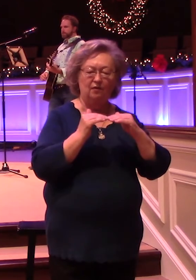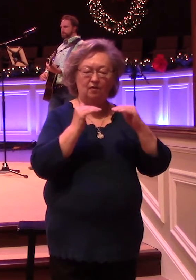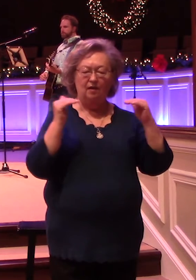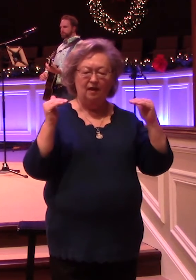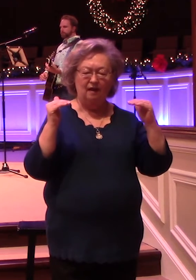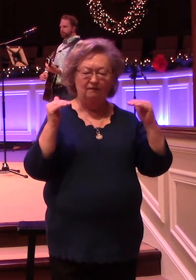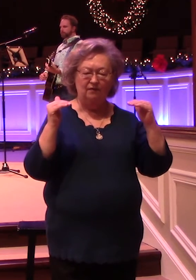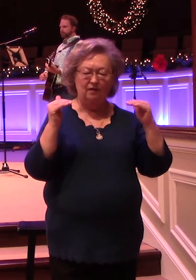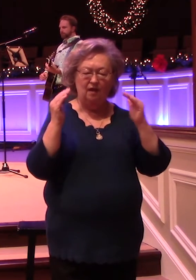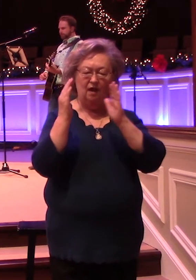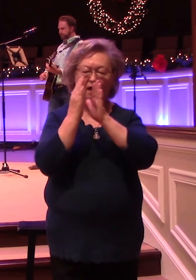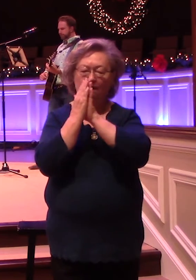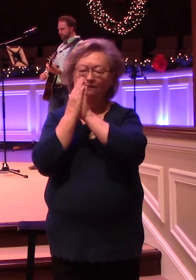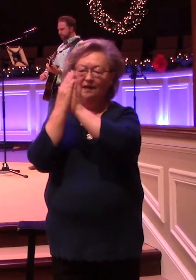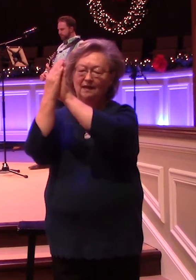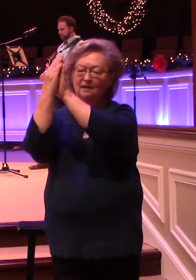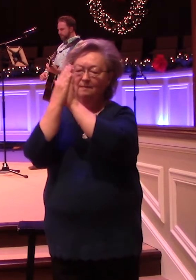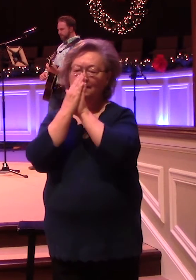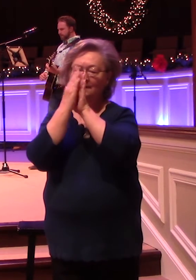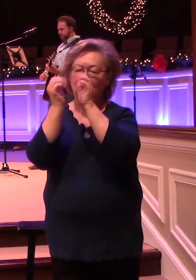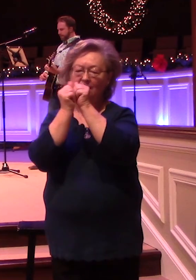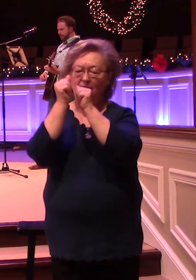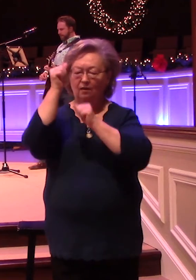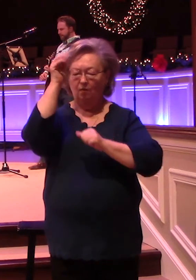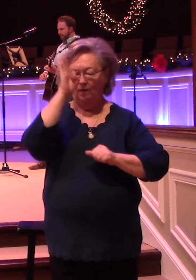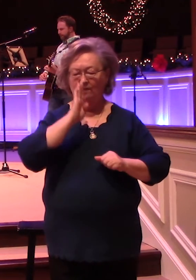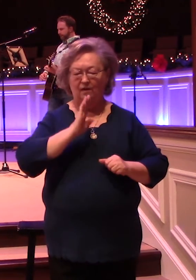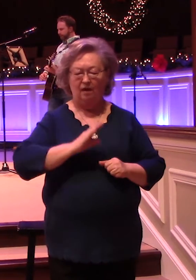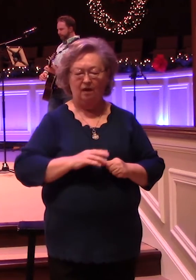And even as you hold this little card in your hand,